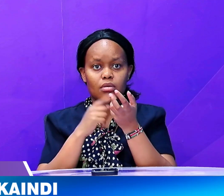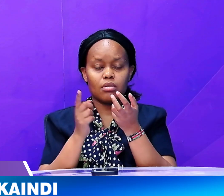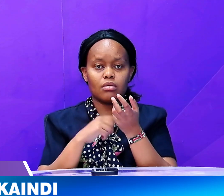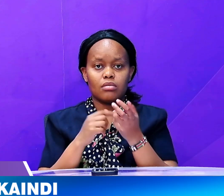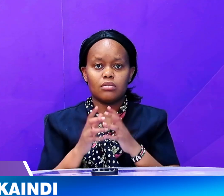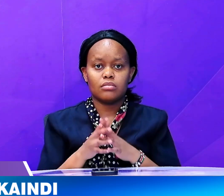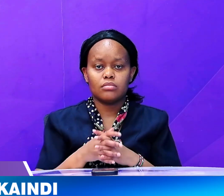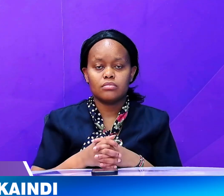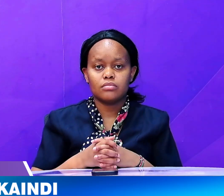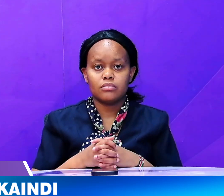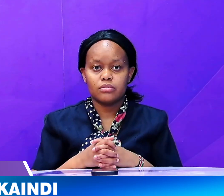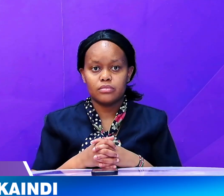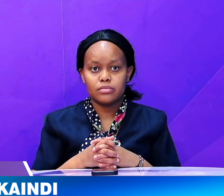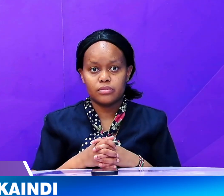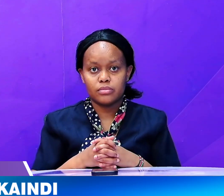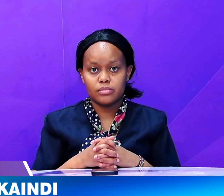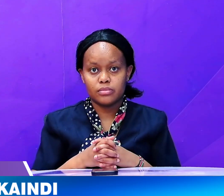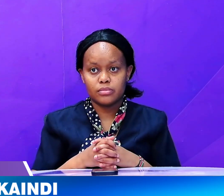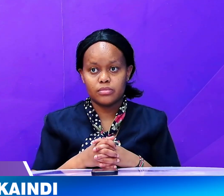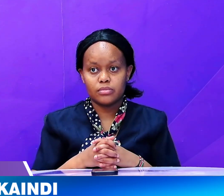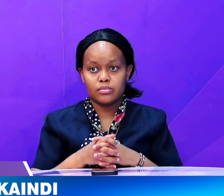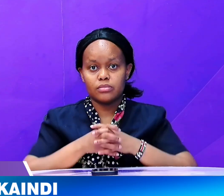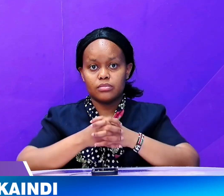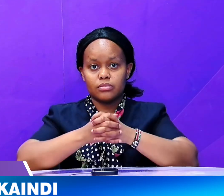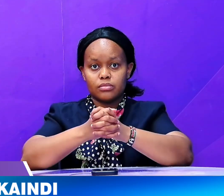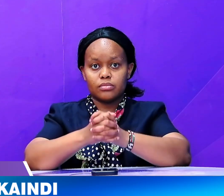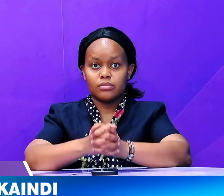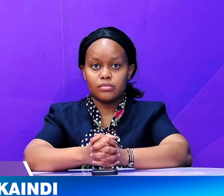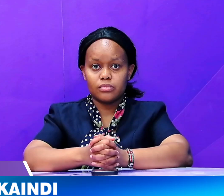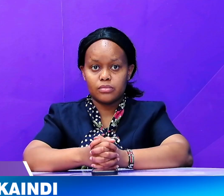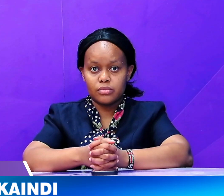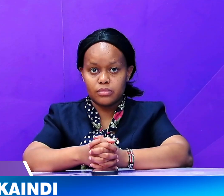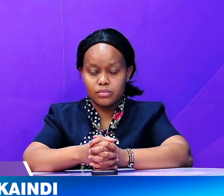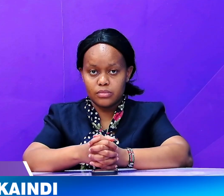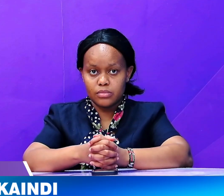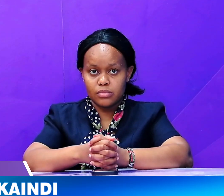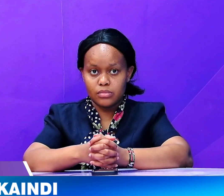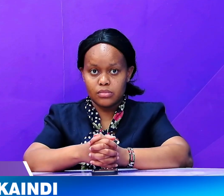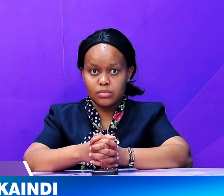in Kisumu for a SHA rollout and warned health facilities against